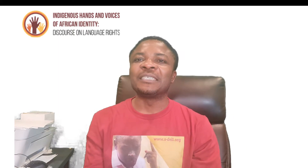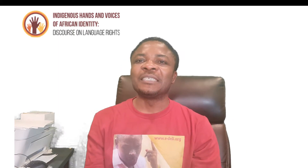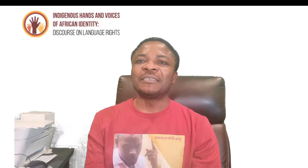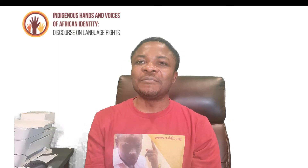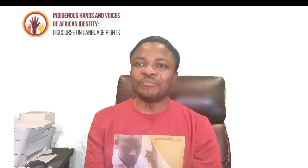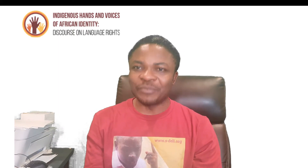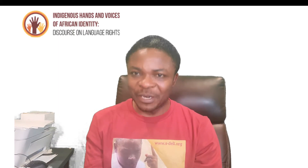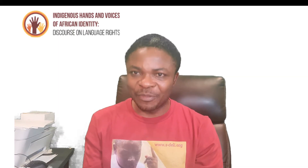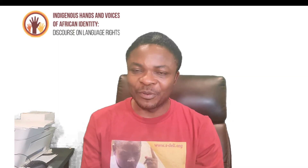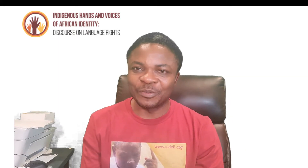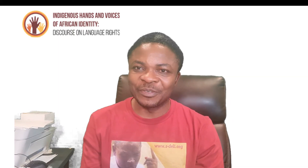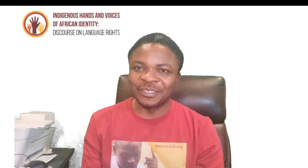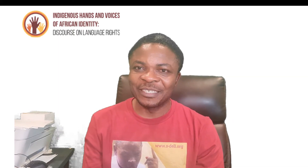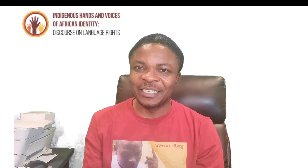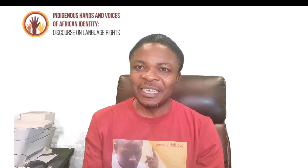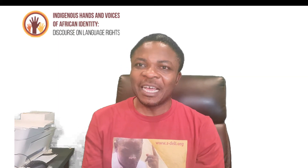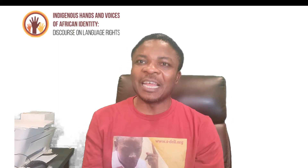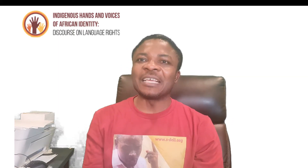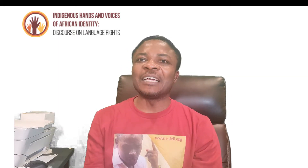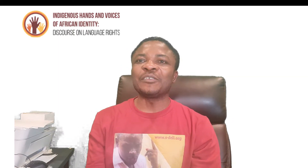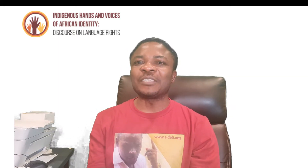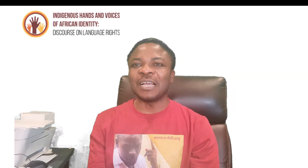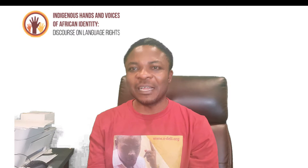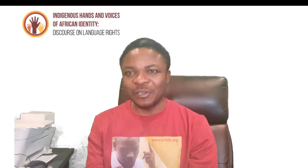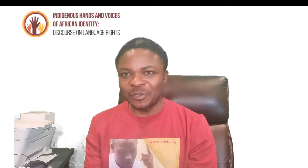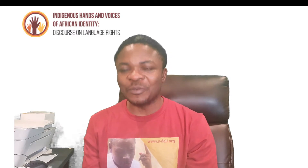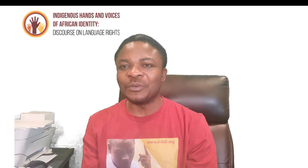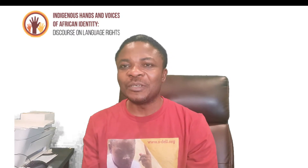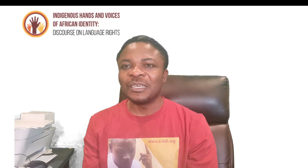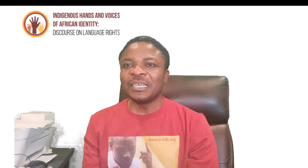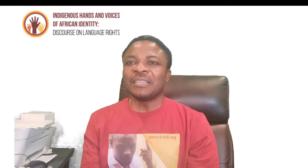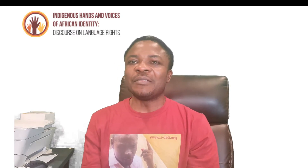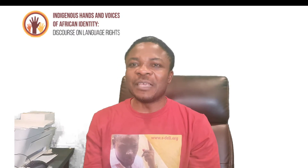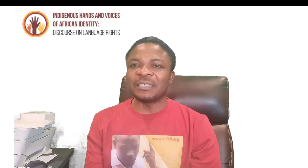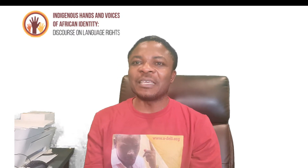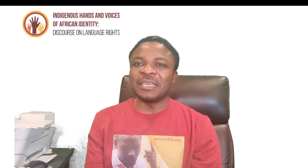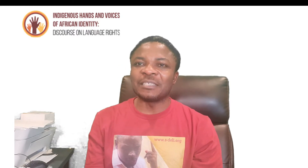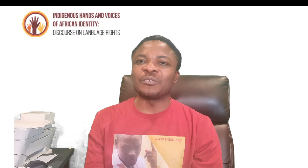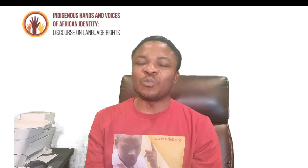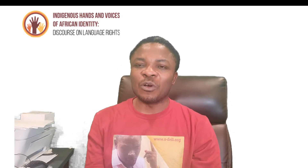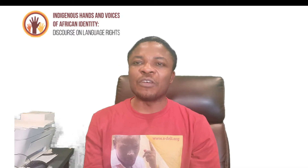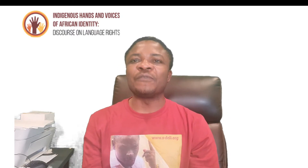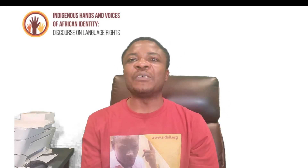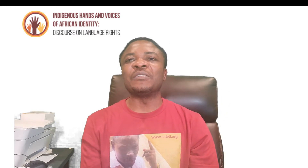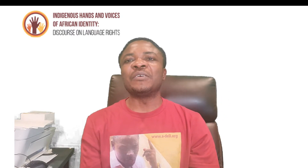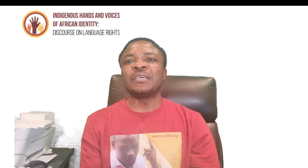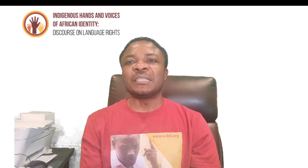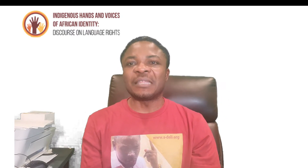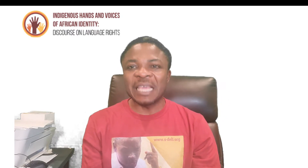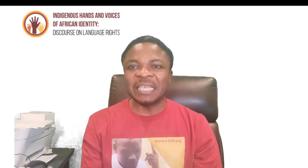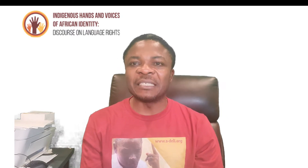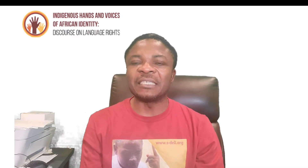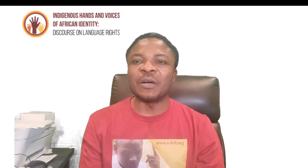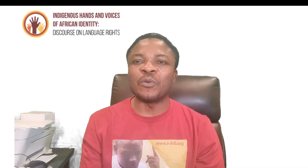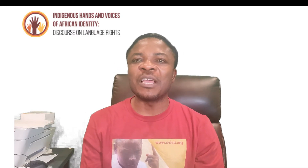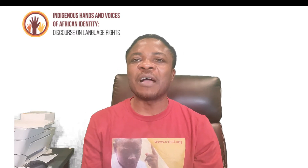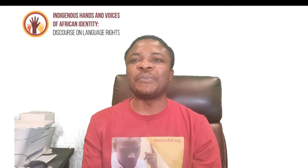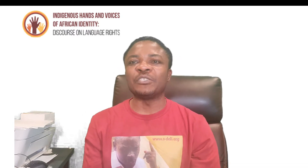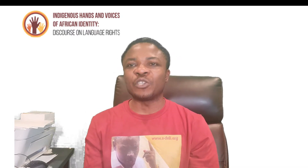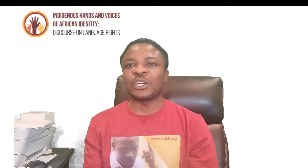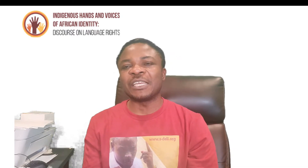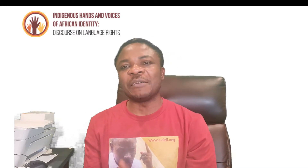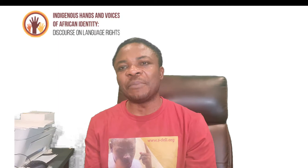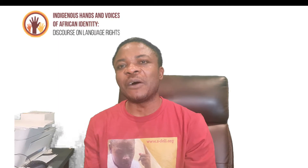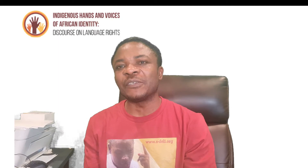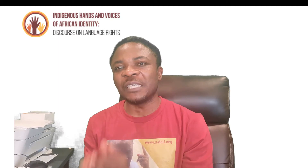awesome breakthrough. And I gotta tell you, this is one of the things that we have